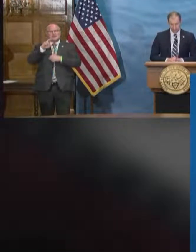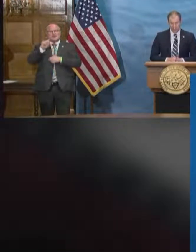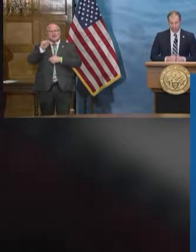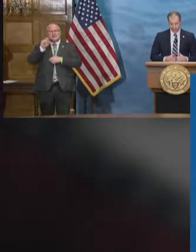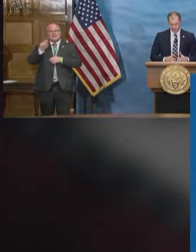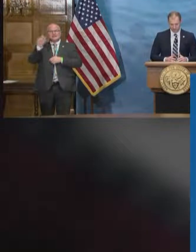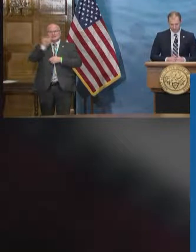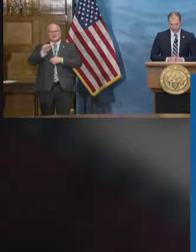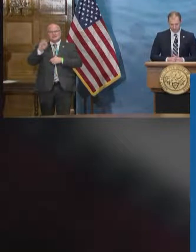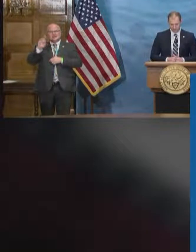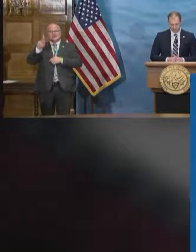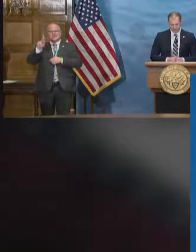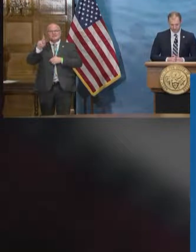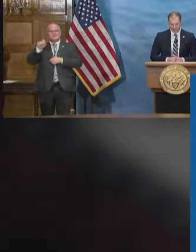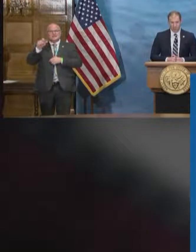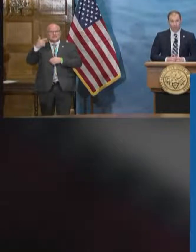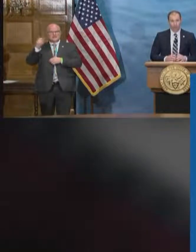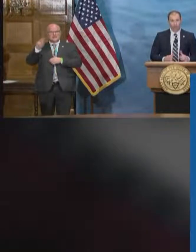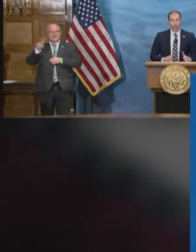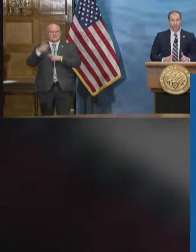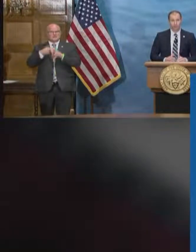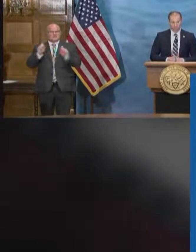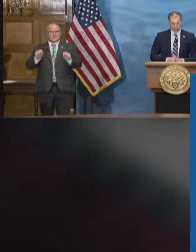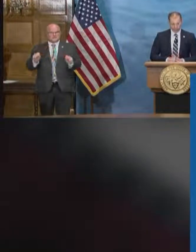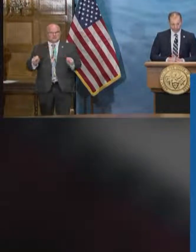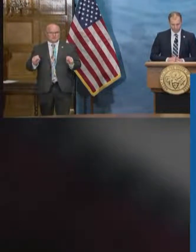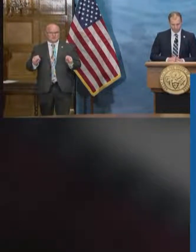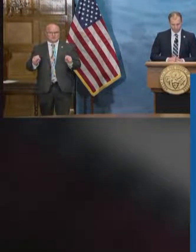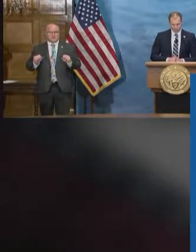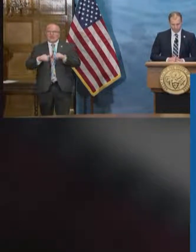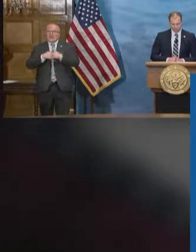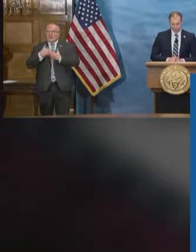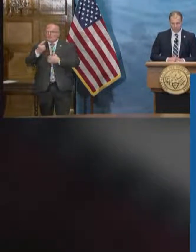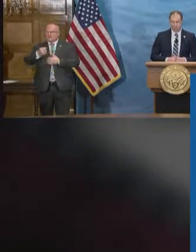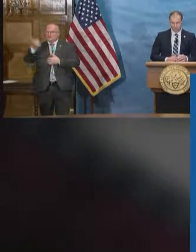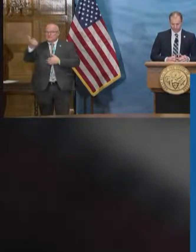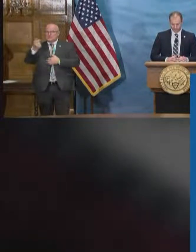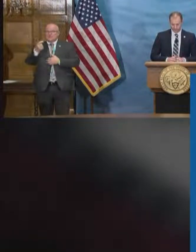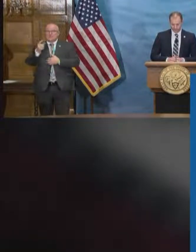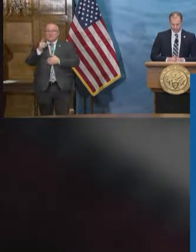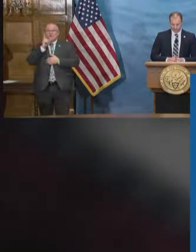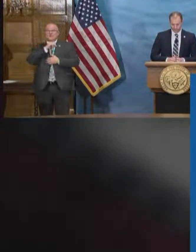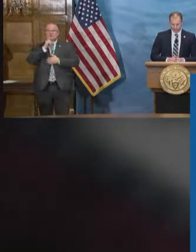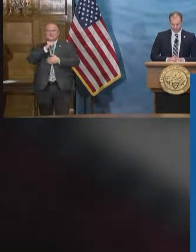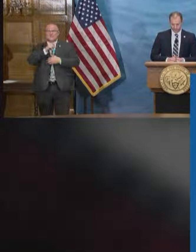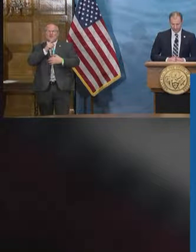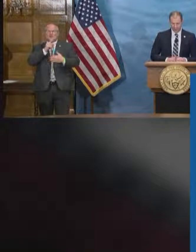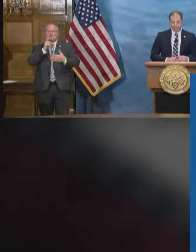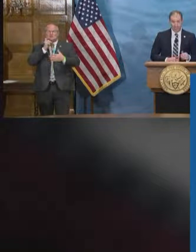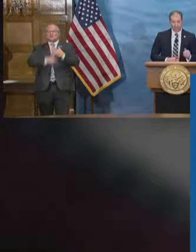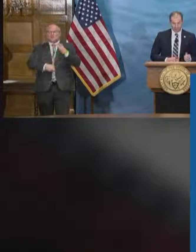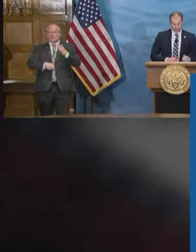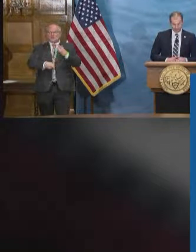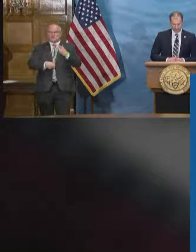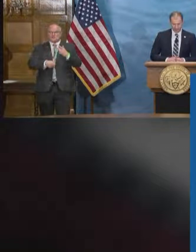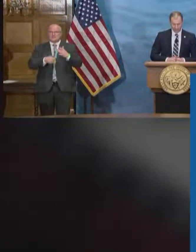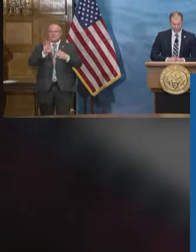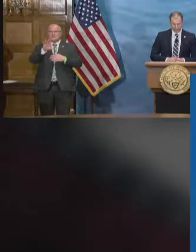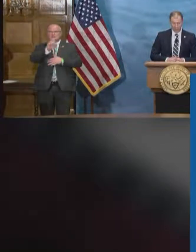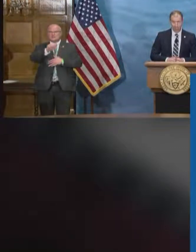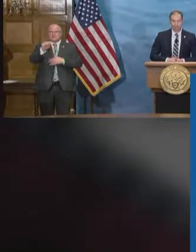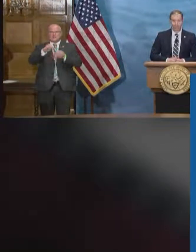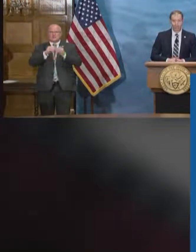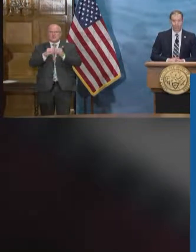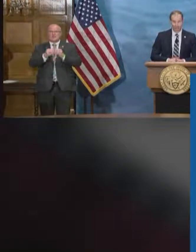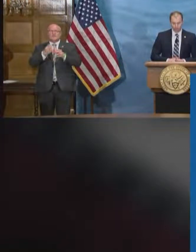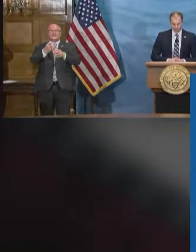adws.internalaudit@arkansas.gov, as soon as possible. The only way we can remove a fraudulent charge from your Social Security number is by receiving a police report